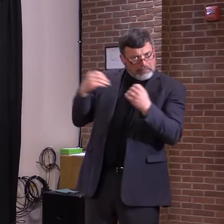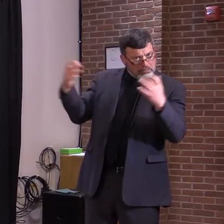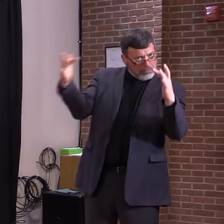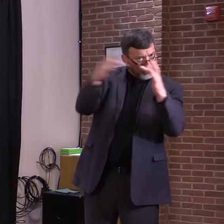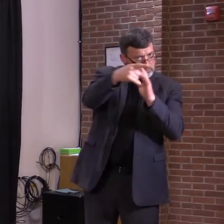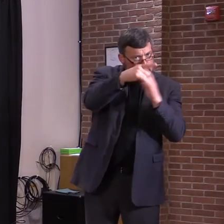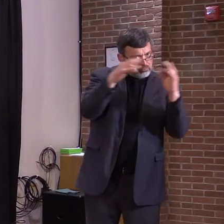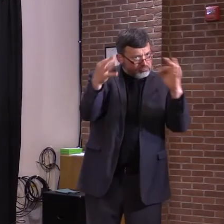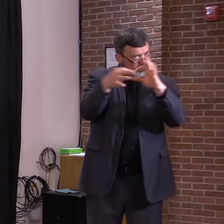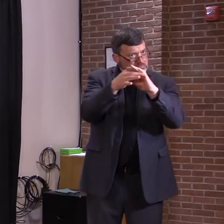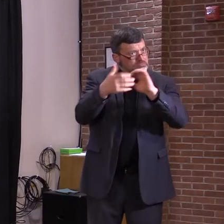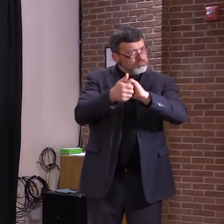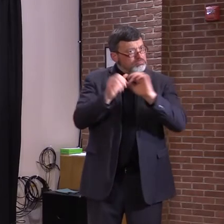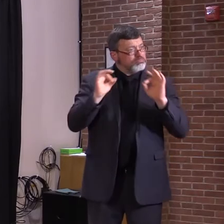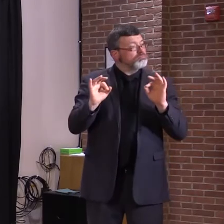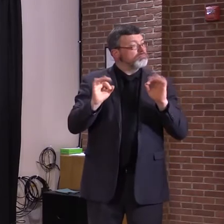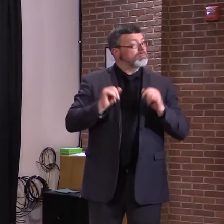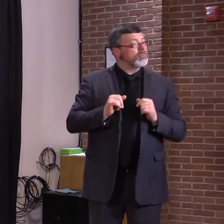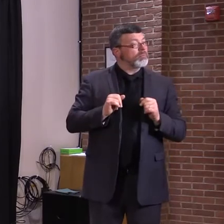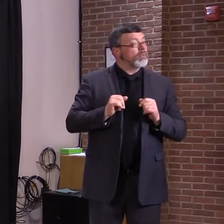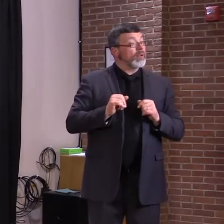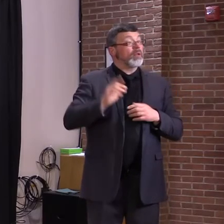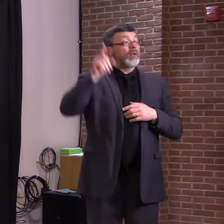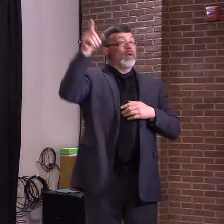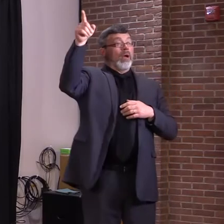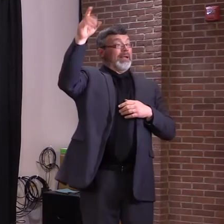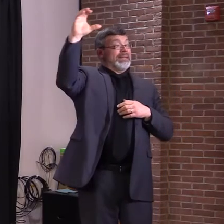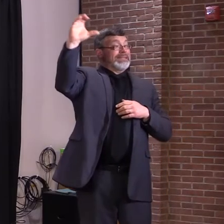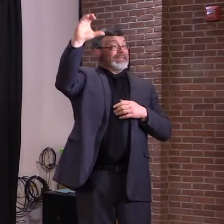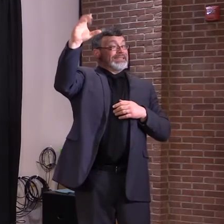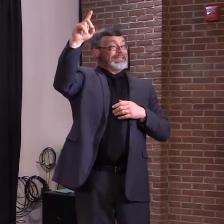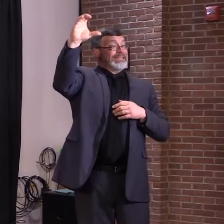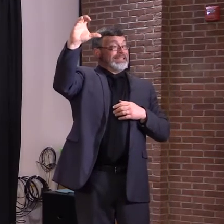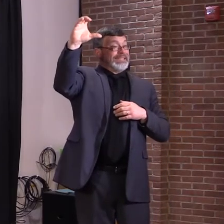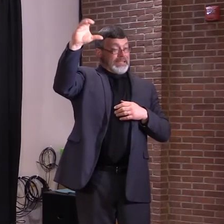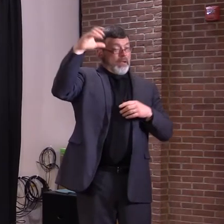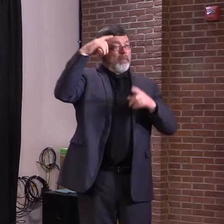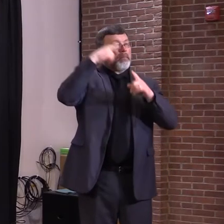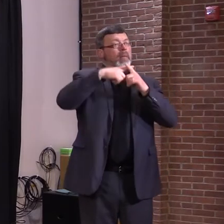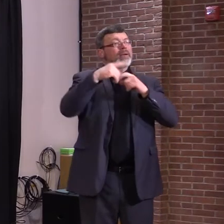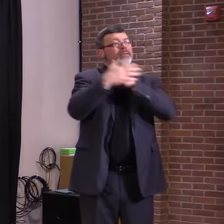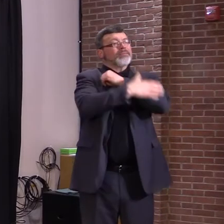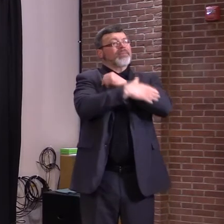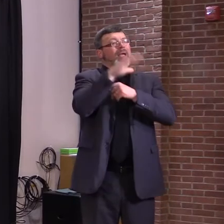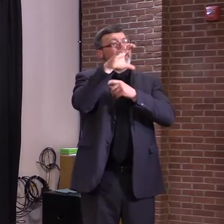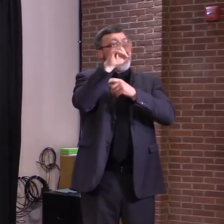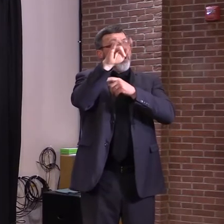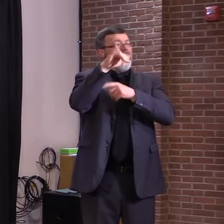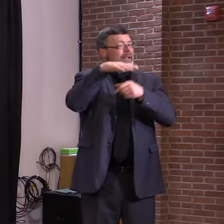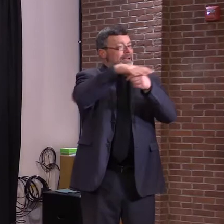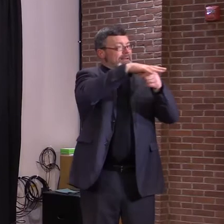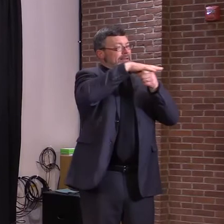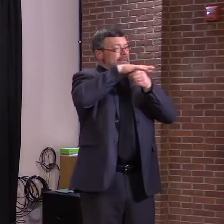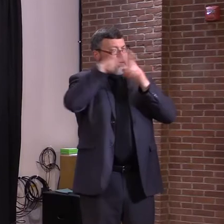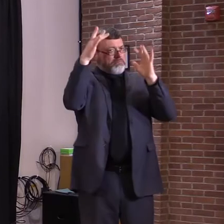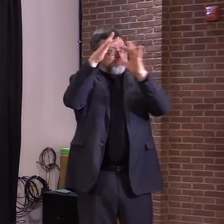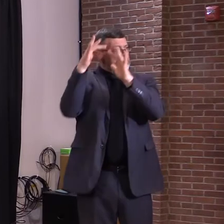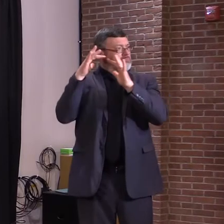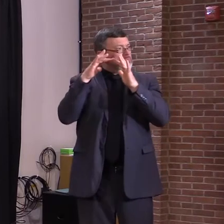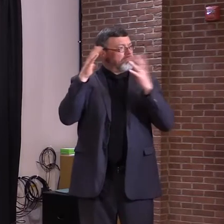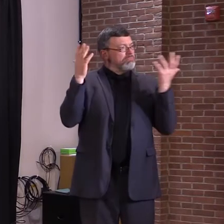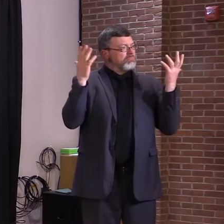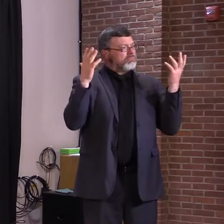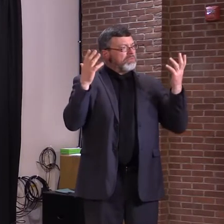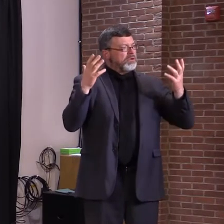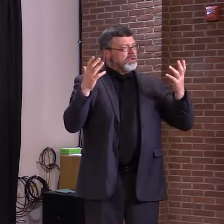has been promulgating might sort of work at a national level where counties are much larger. But I think, you know, that kind of approach leads to more